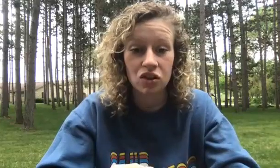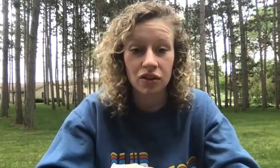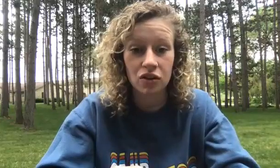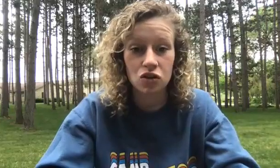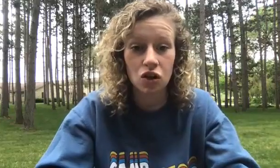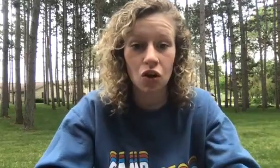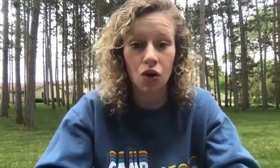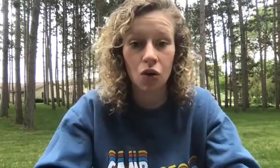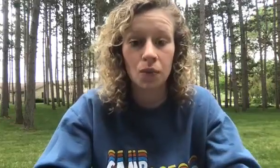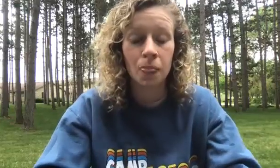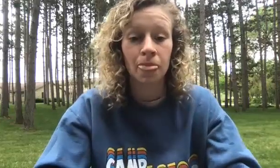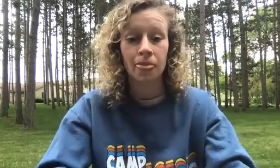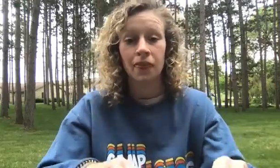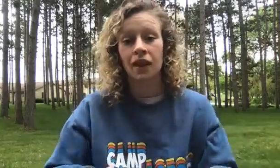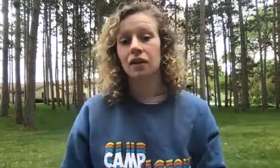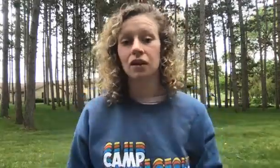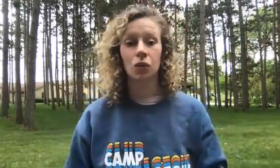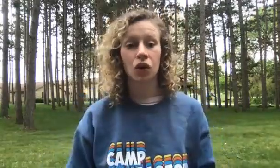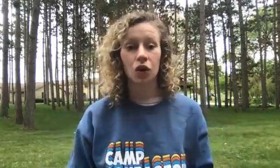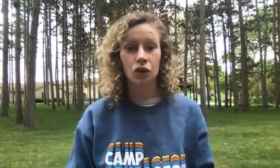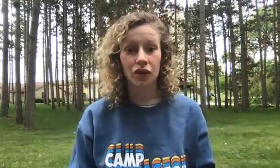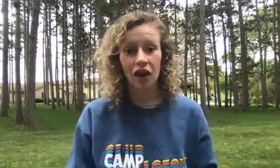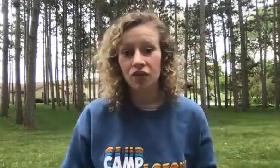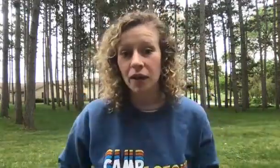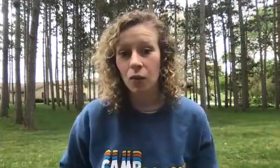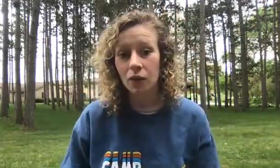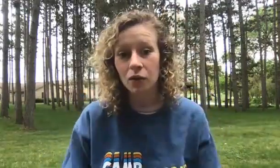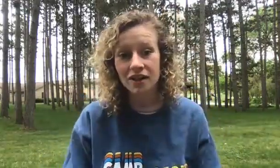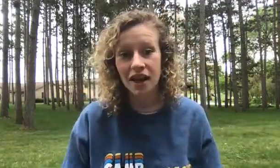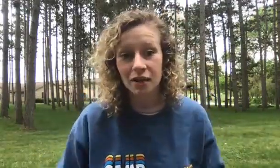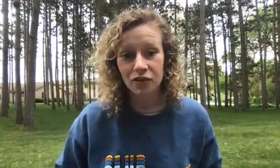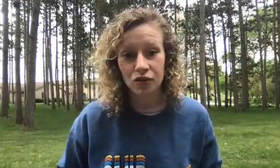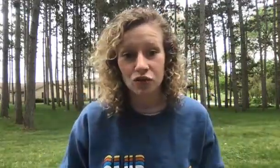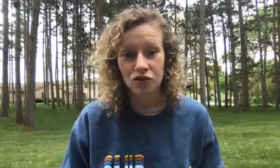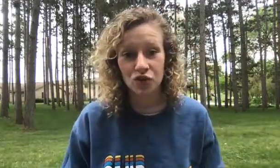other. So we'll go through the alphabet one more time for those of you